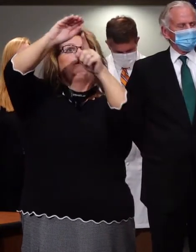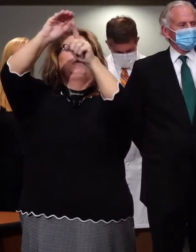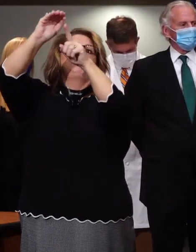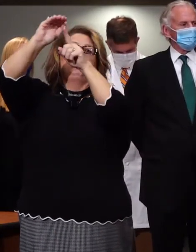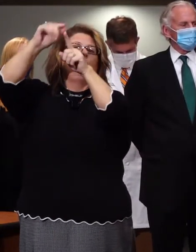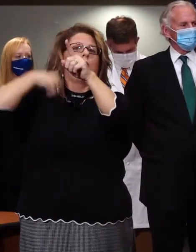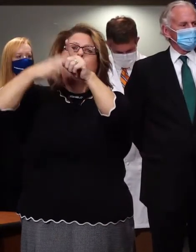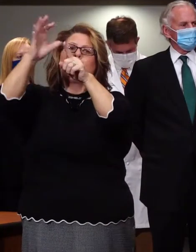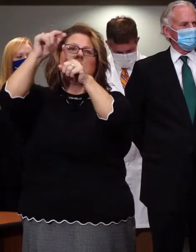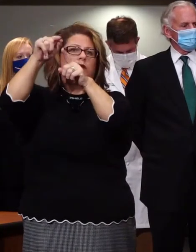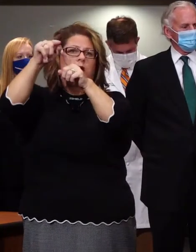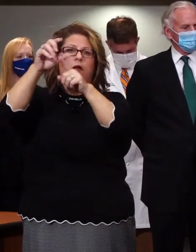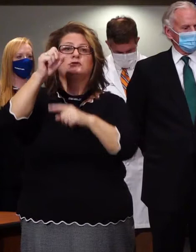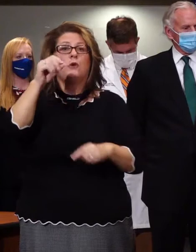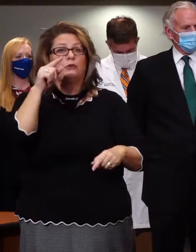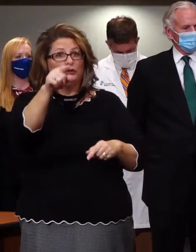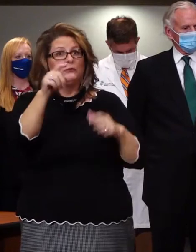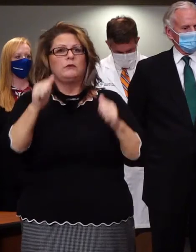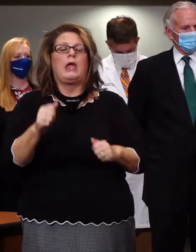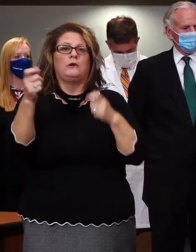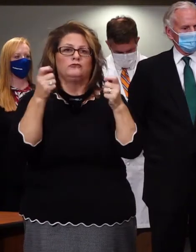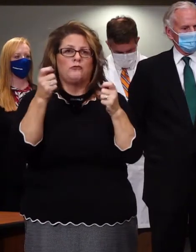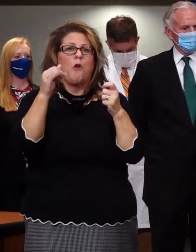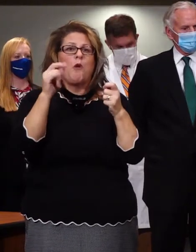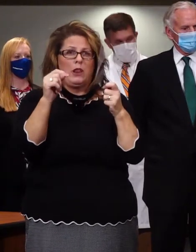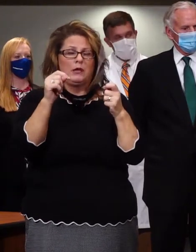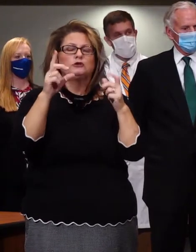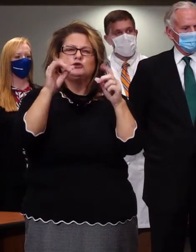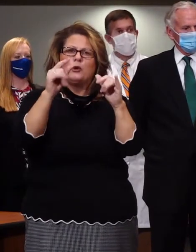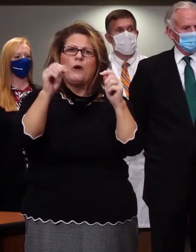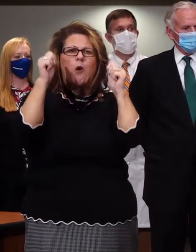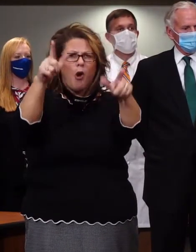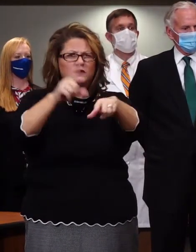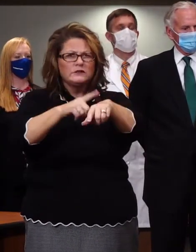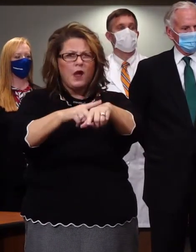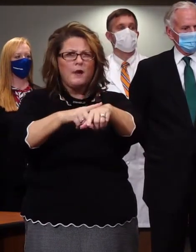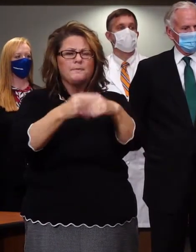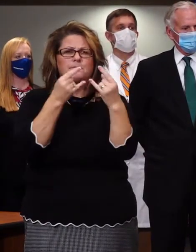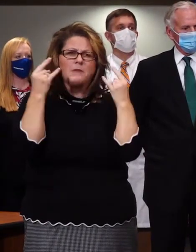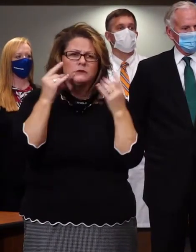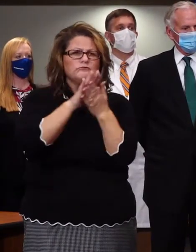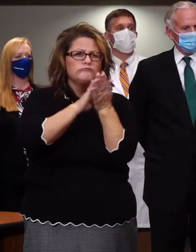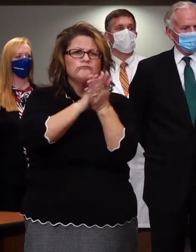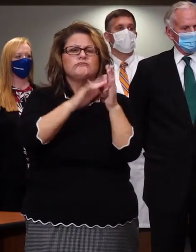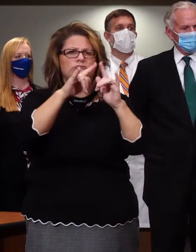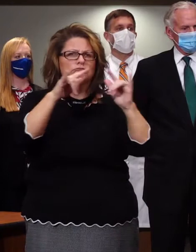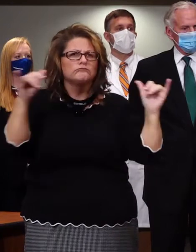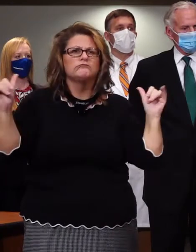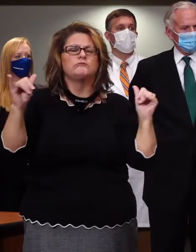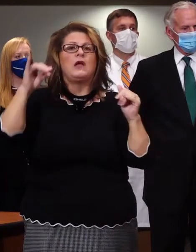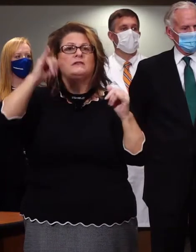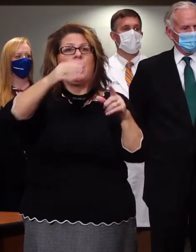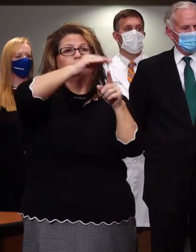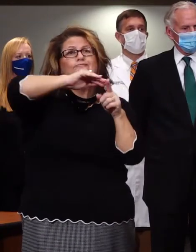measures, adopt these measures, and practice them consistently and routinely, we won't see these additional surges. We can get